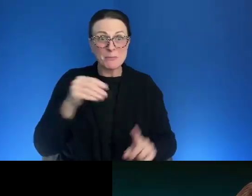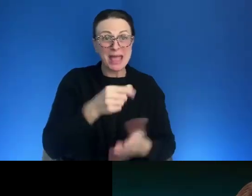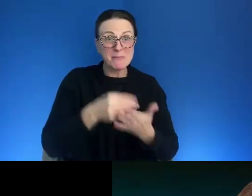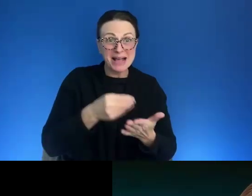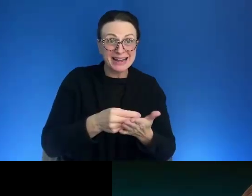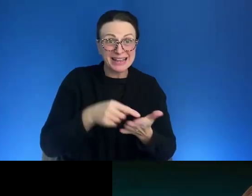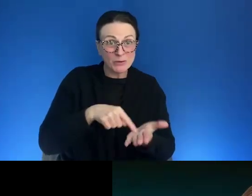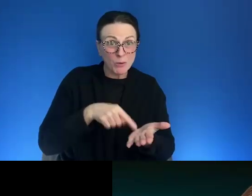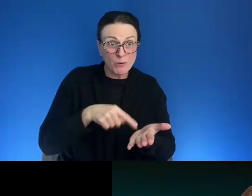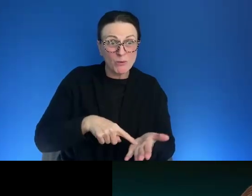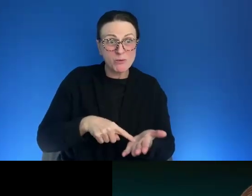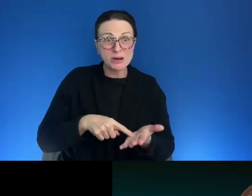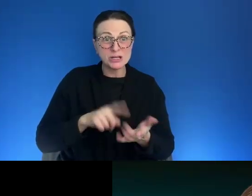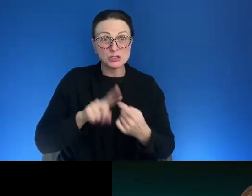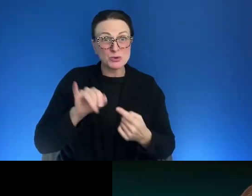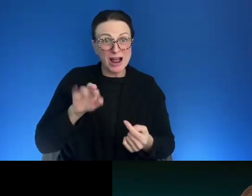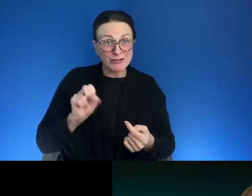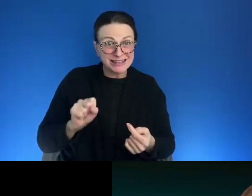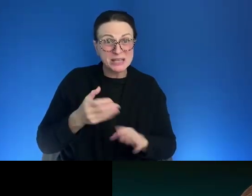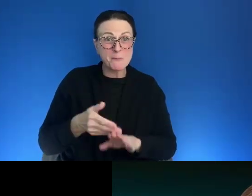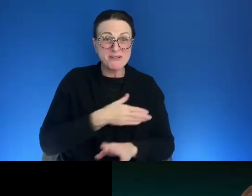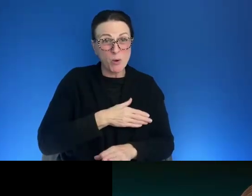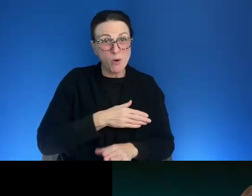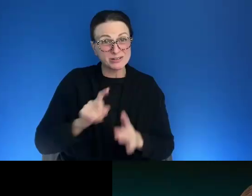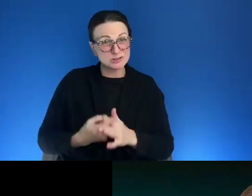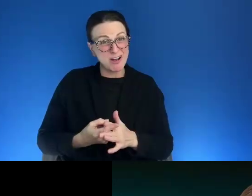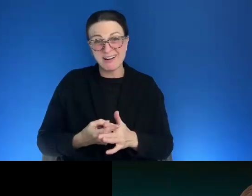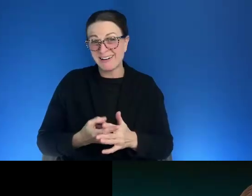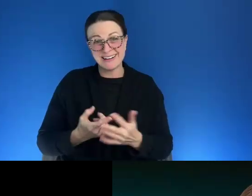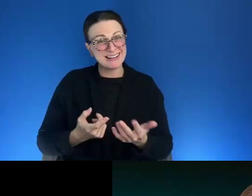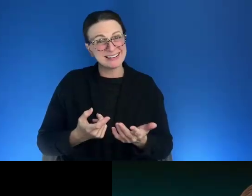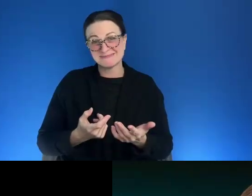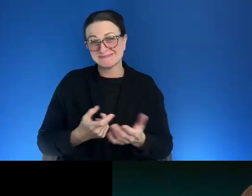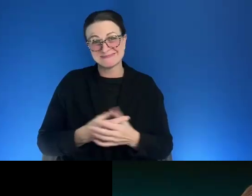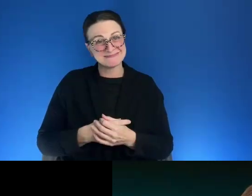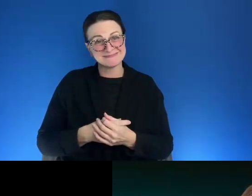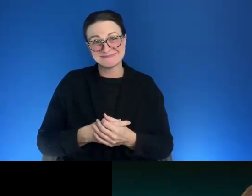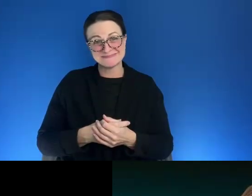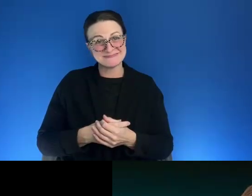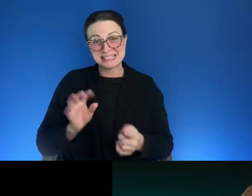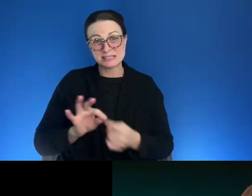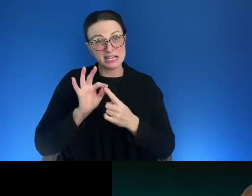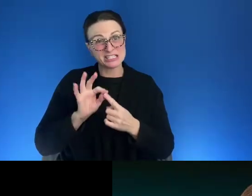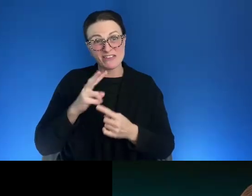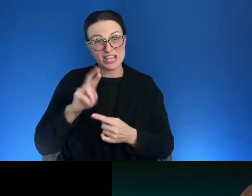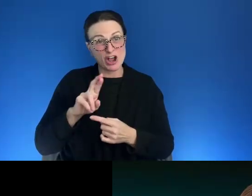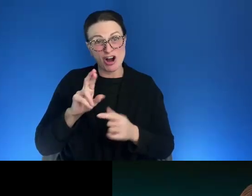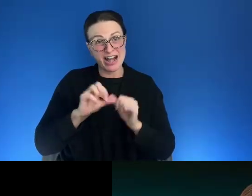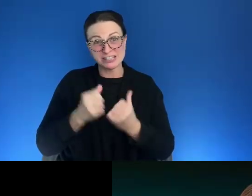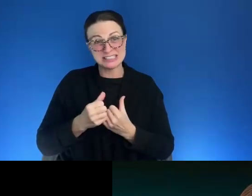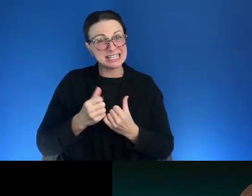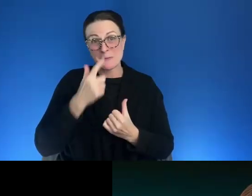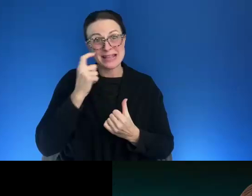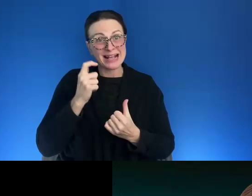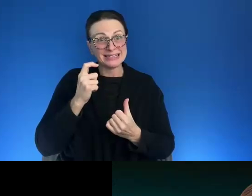money that's owed to the IRS before you would go into self-employment, especially with the VR agency, because the